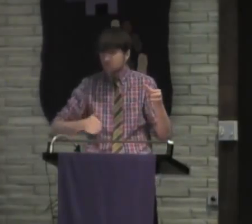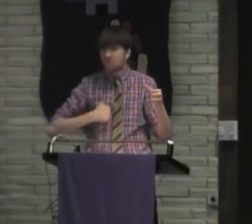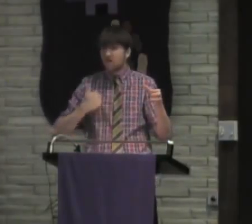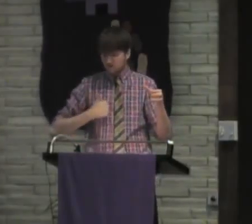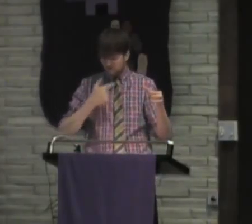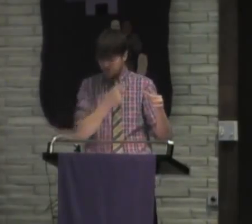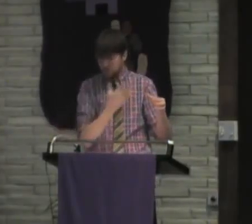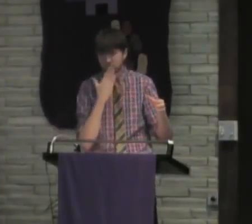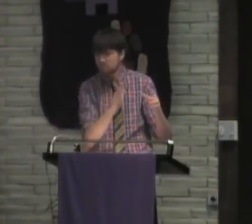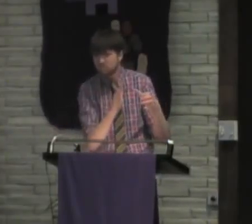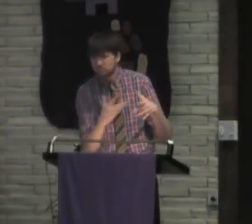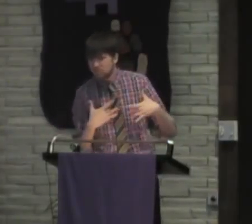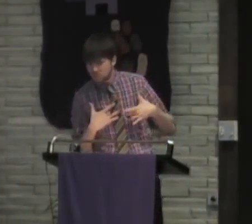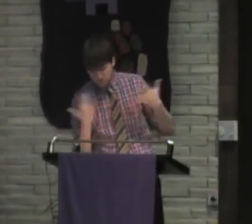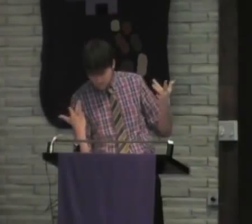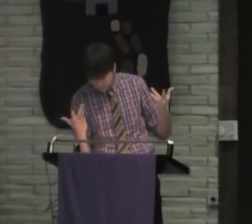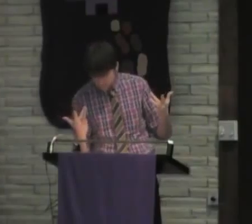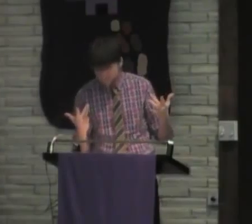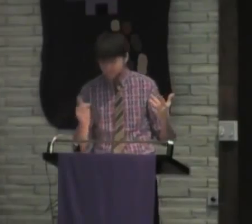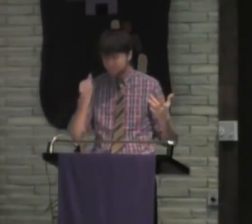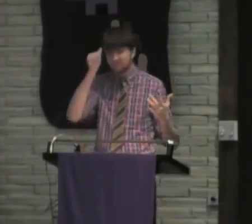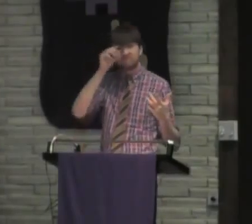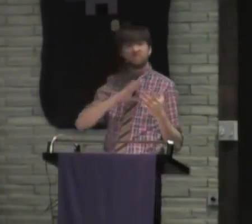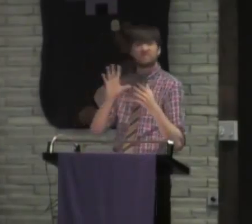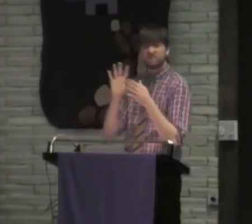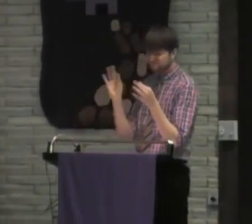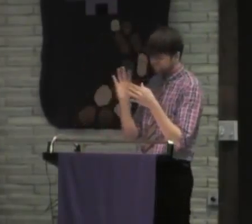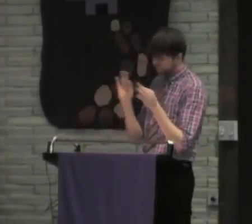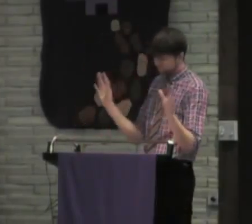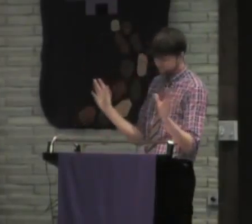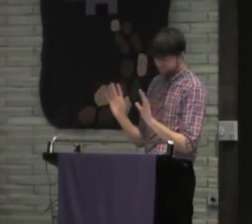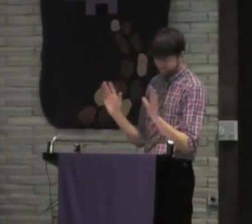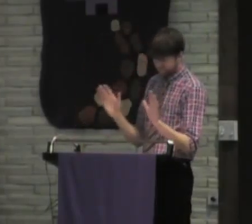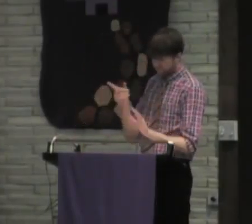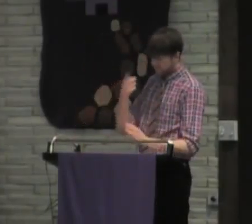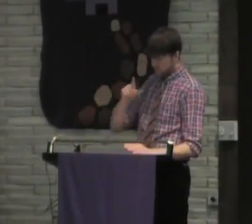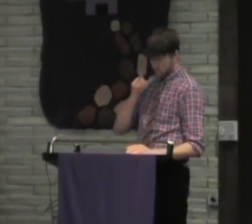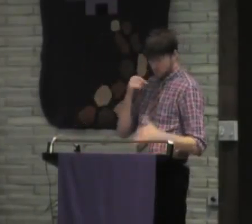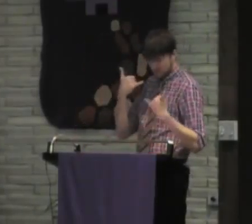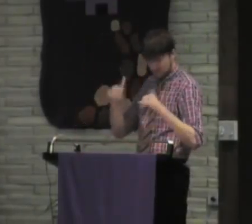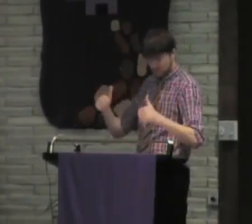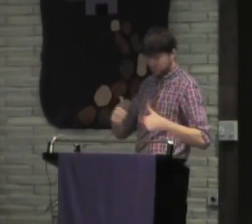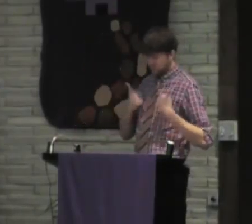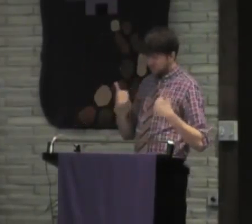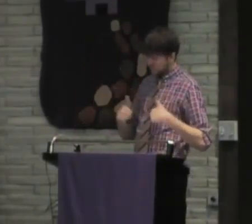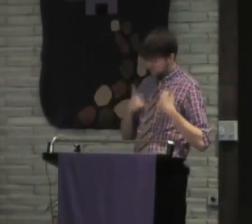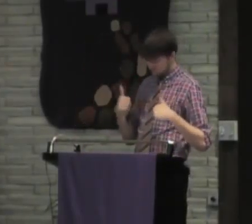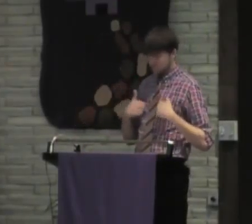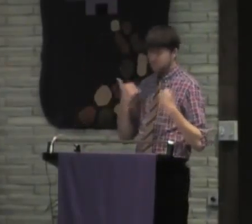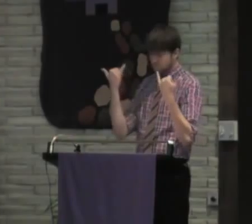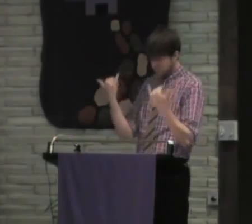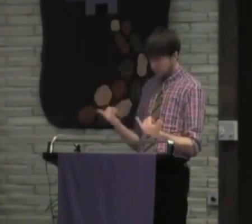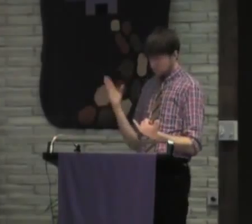Jewish remnant that survived the exile, and also about Jerusalem. And they said to me, those who survived